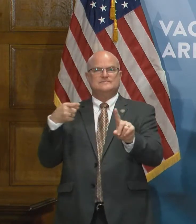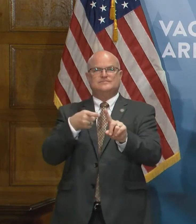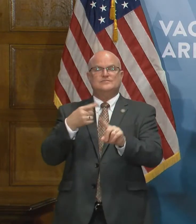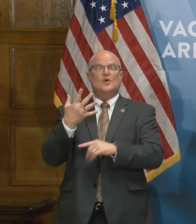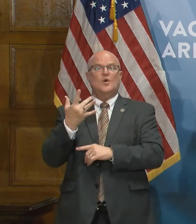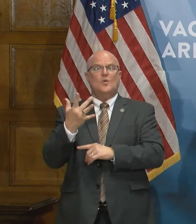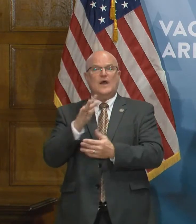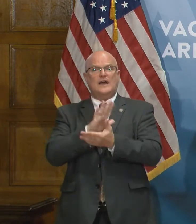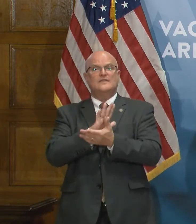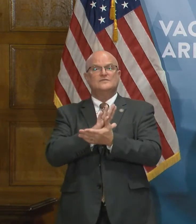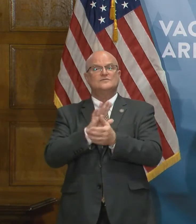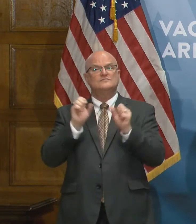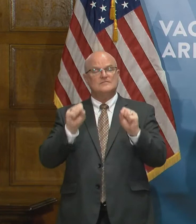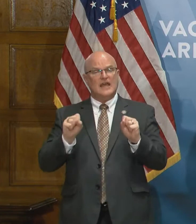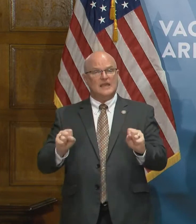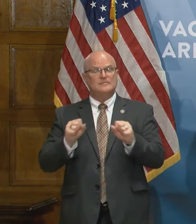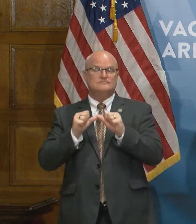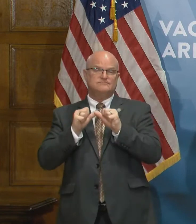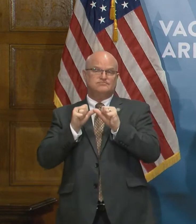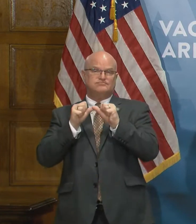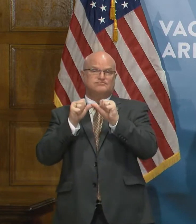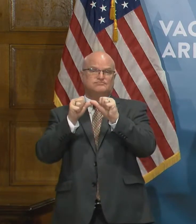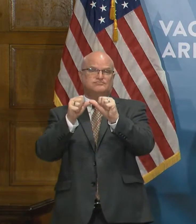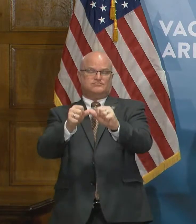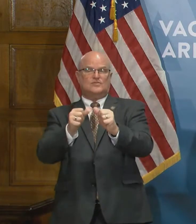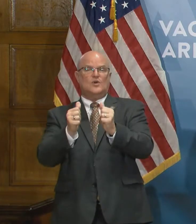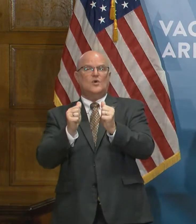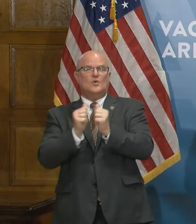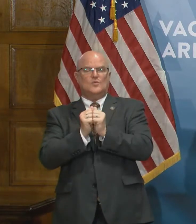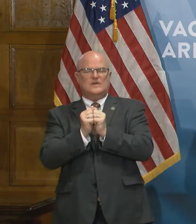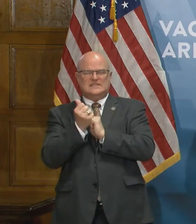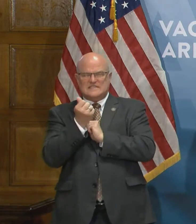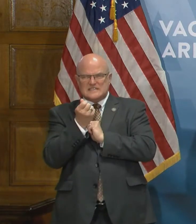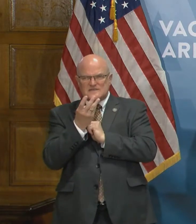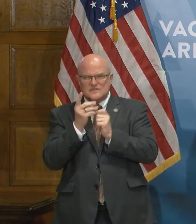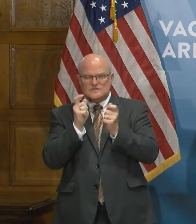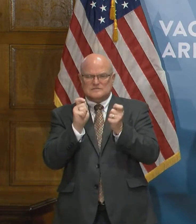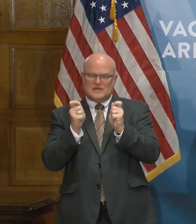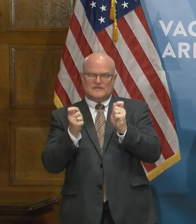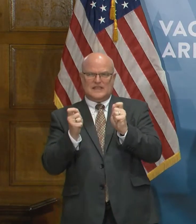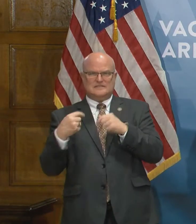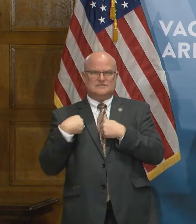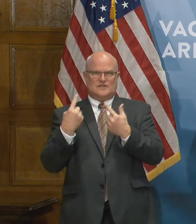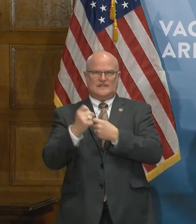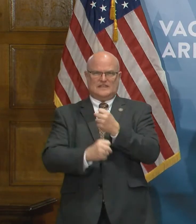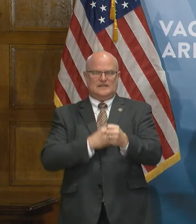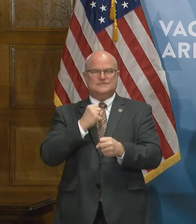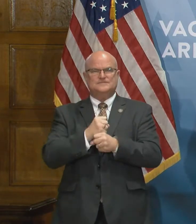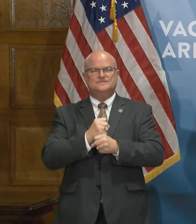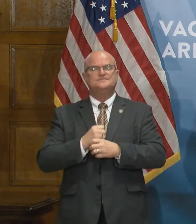why our schools have been able to continue with minimal modifications.